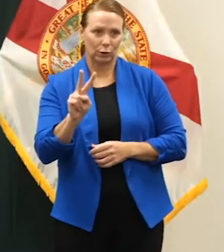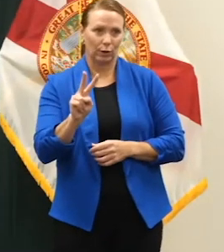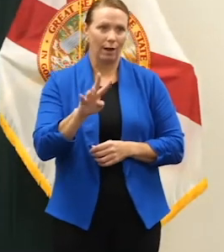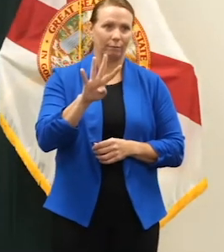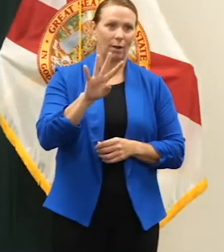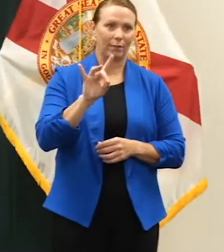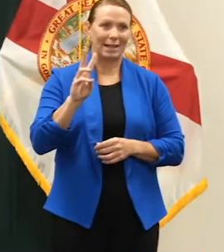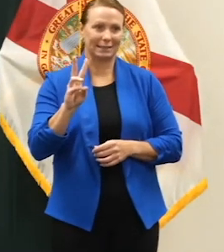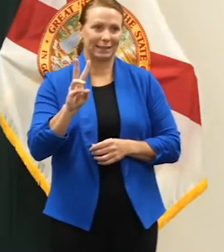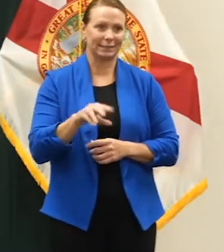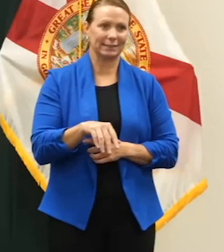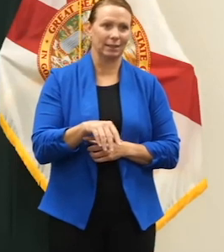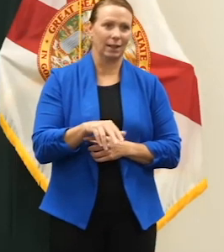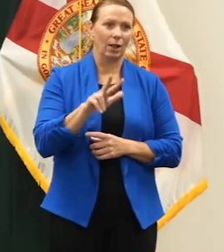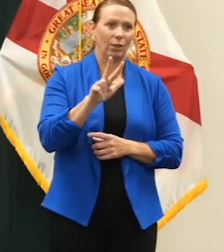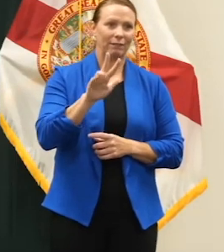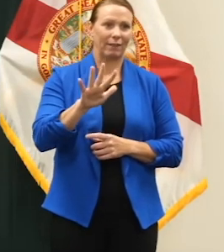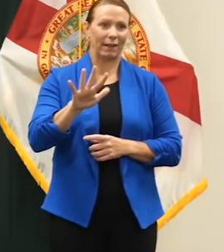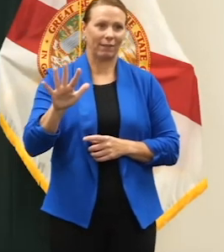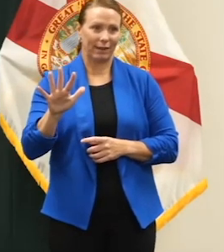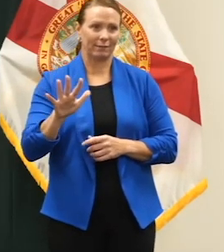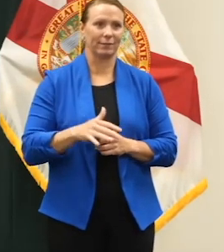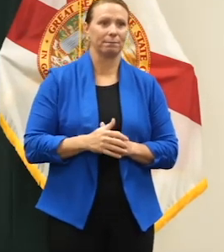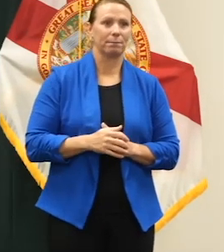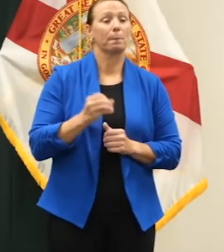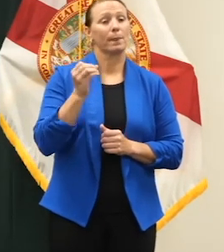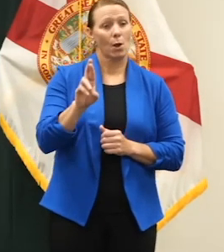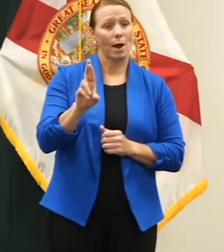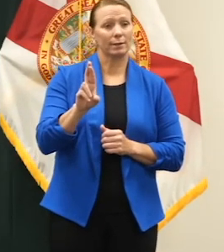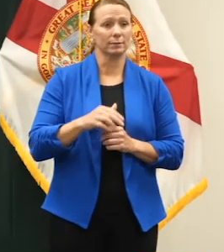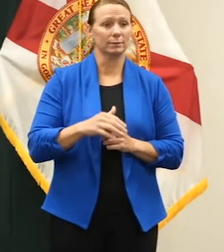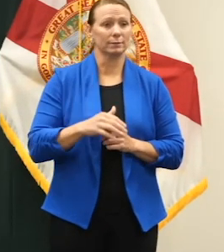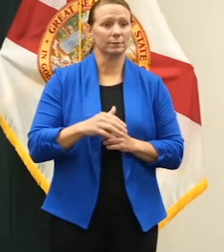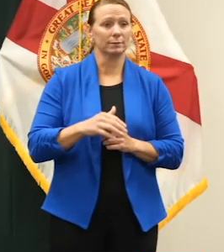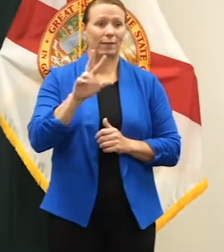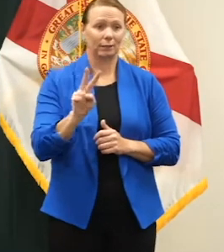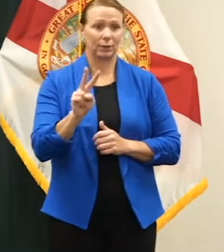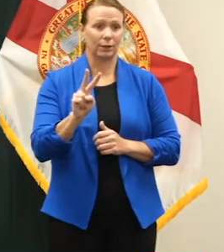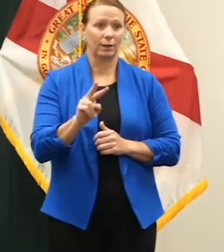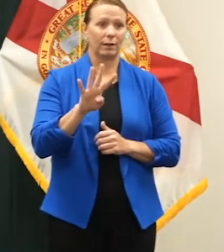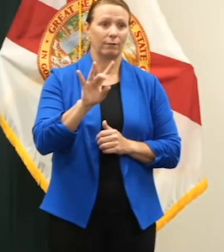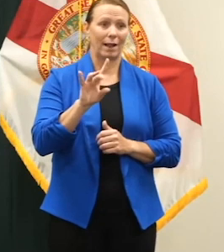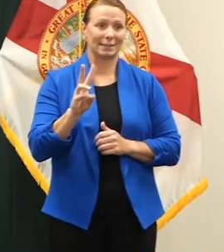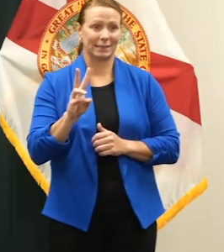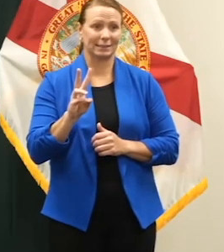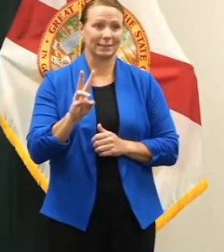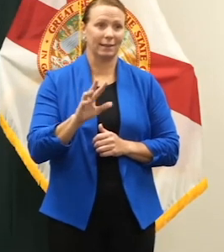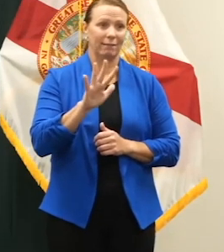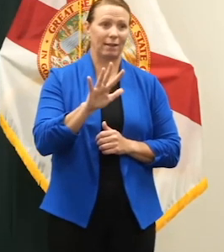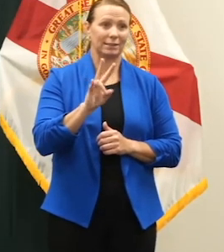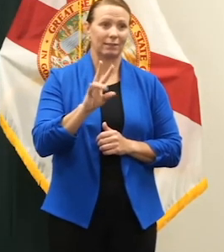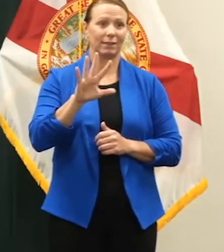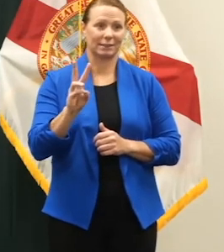352-486-5155 or 352-486-5576. Other than that, that's all I have. I thank you, Governor. I